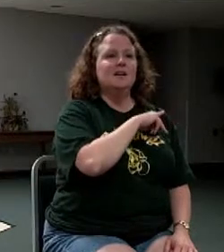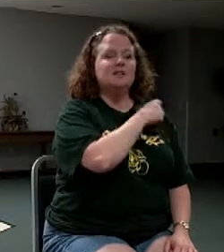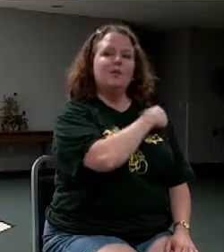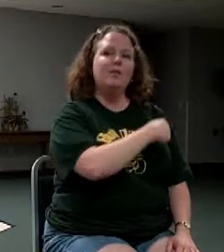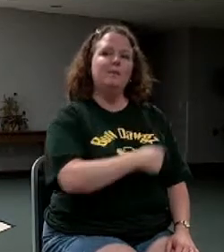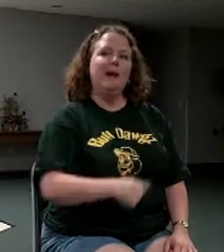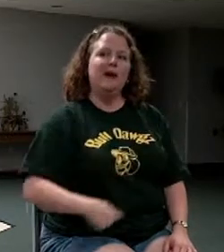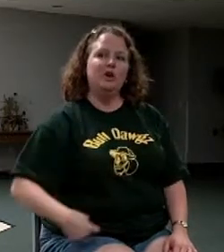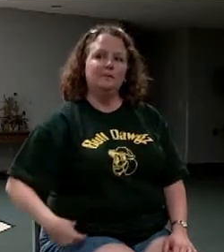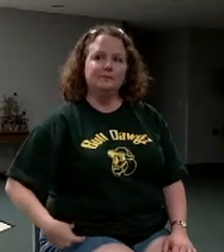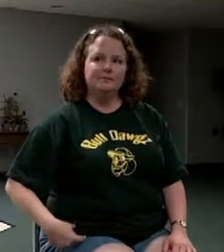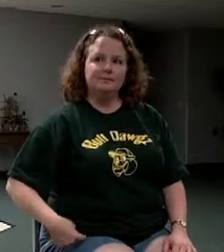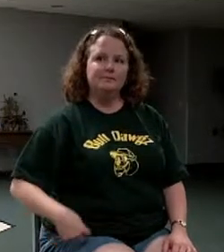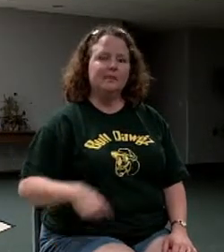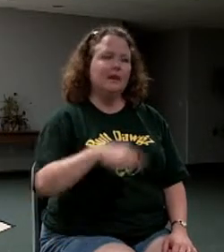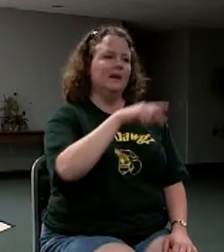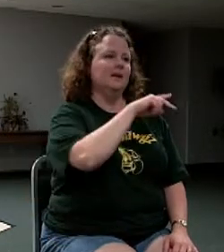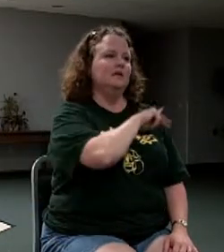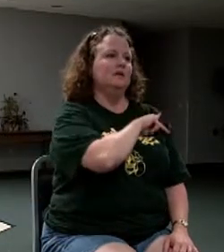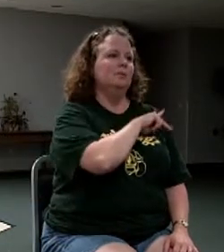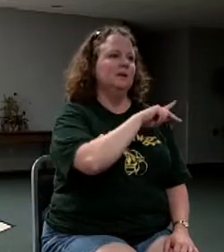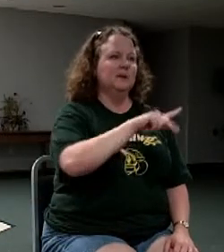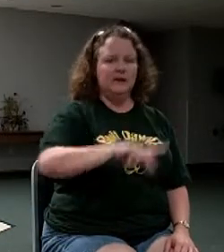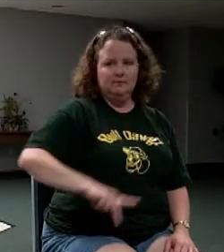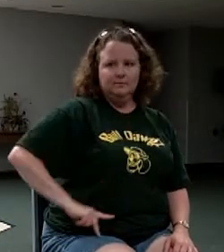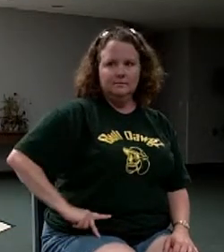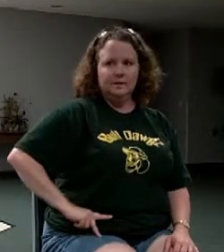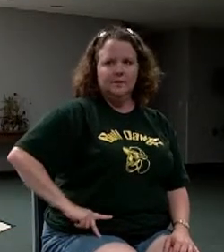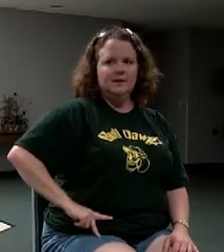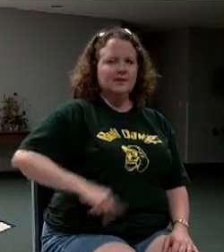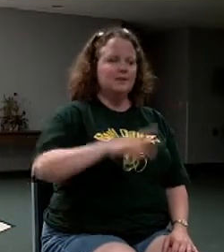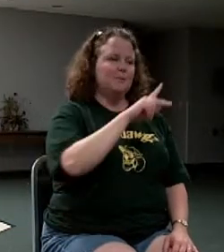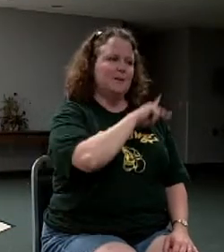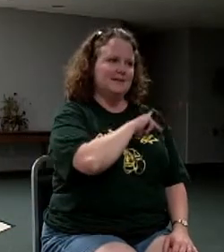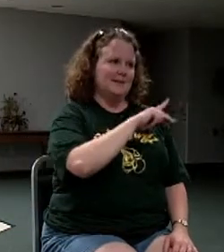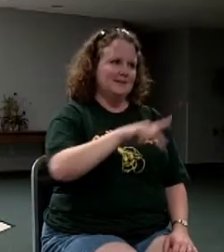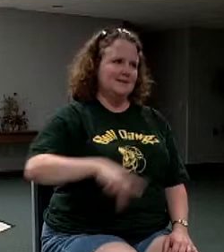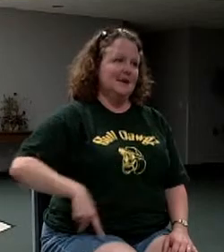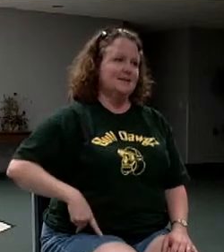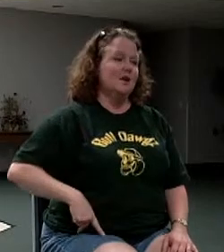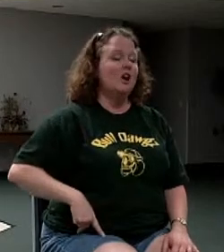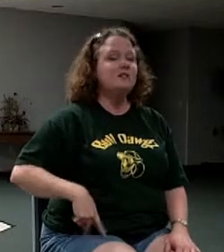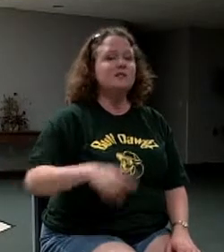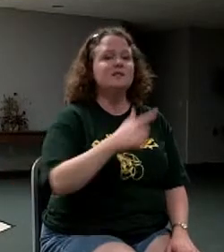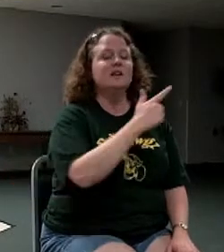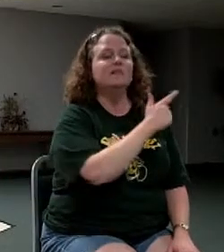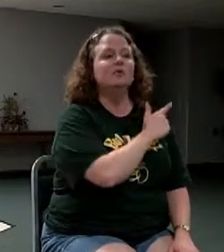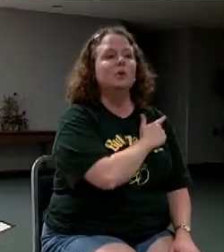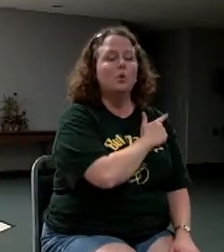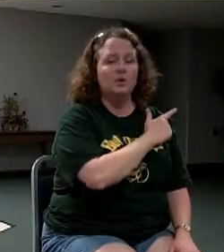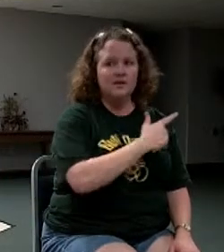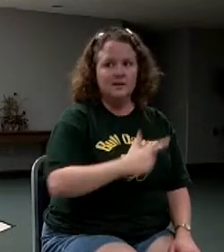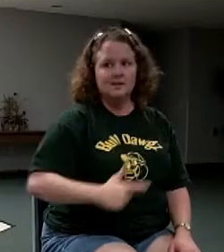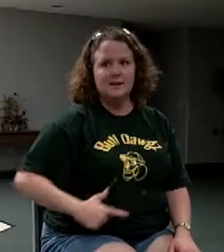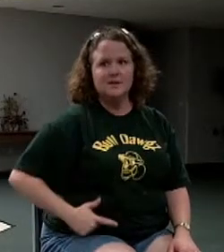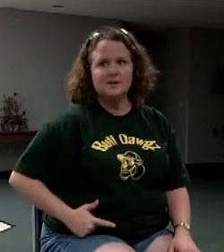it's for the banner. Okay, nobility. Okay, so princess. Yes. Also, the sign for Lord is that way as